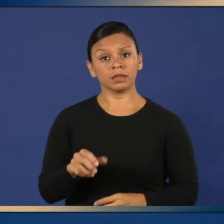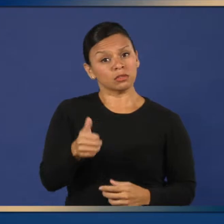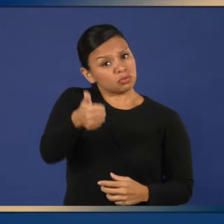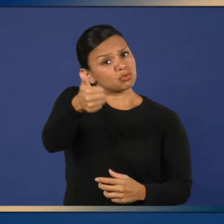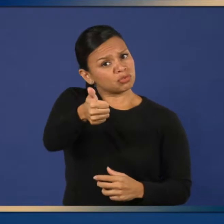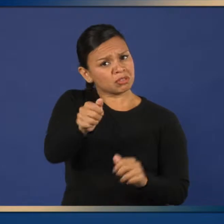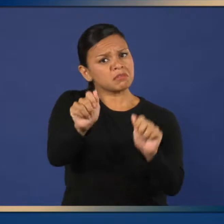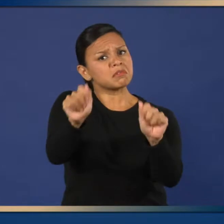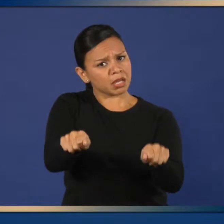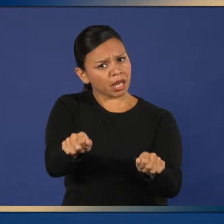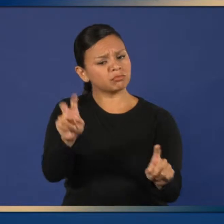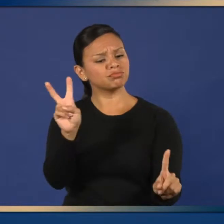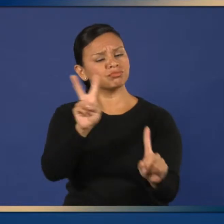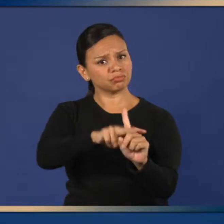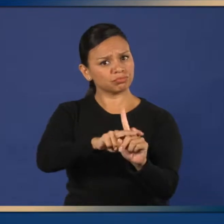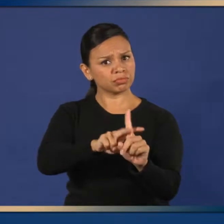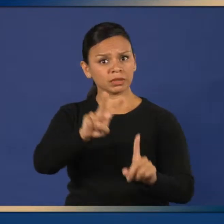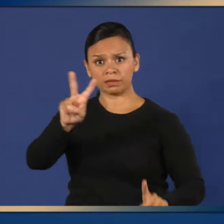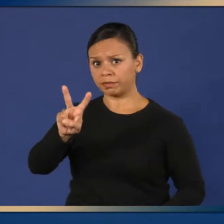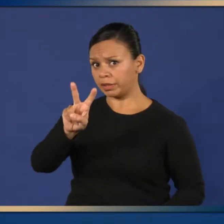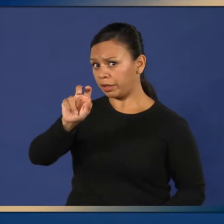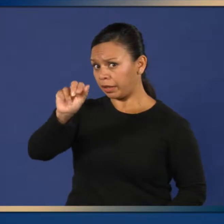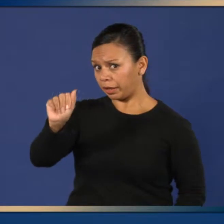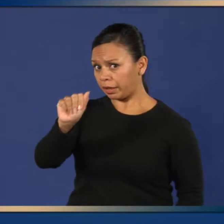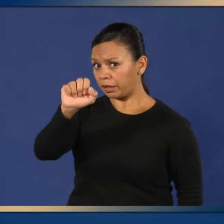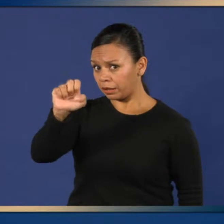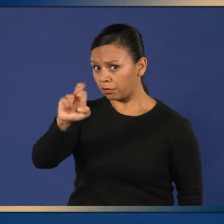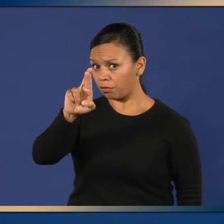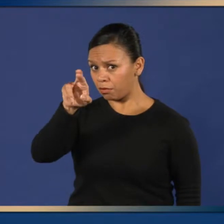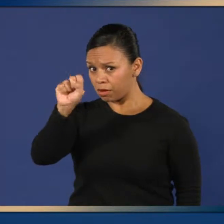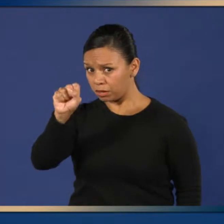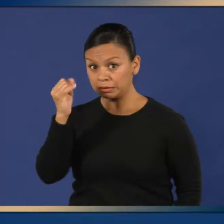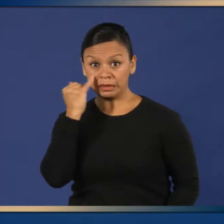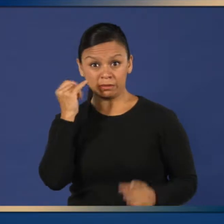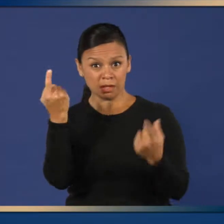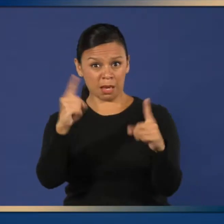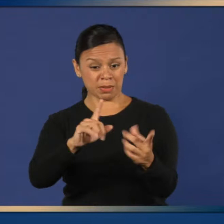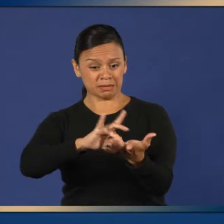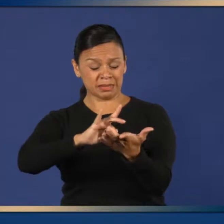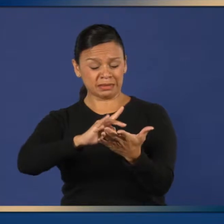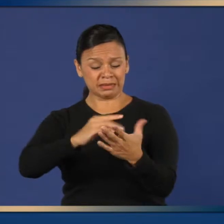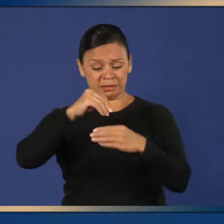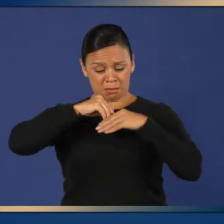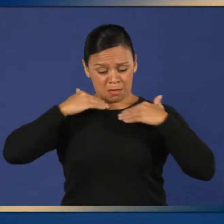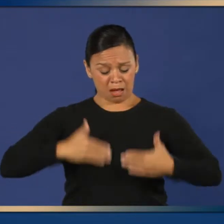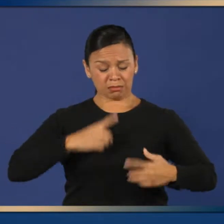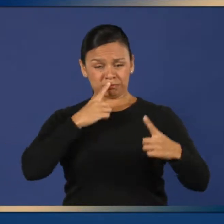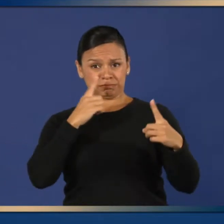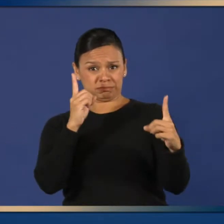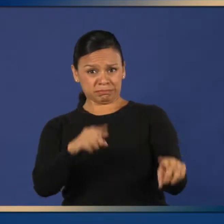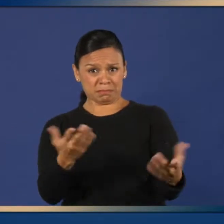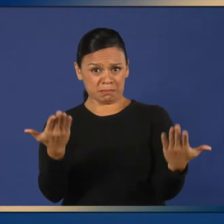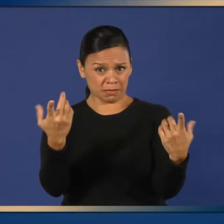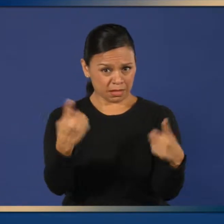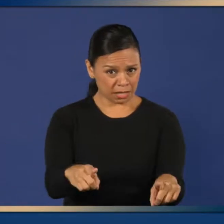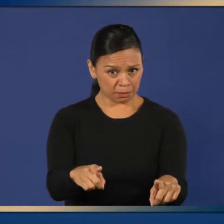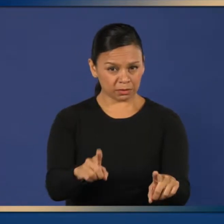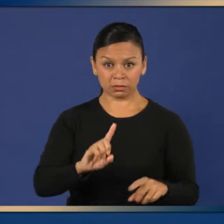Or you can file this report through the VAERS website at